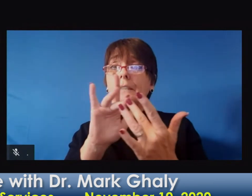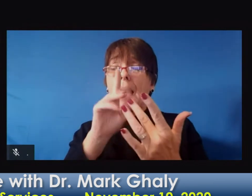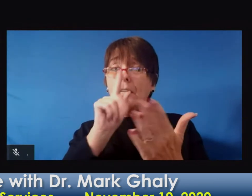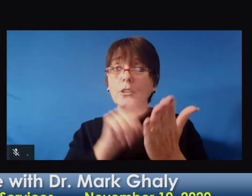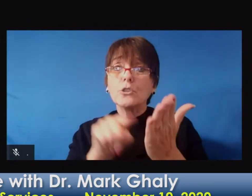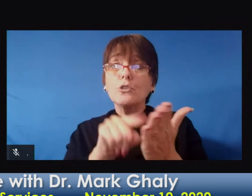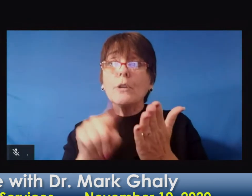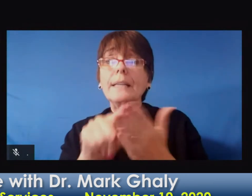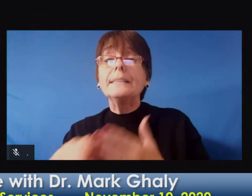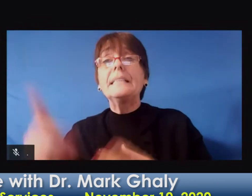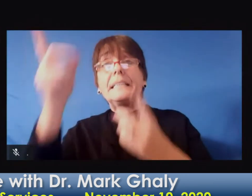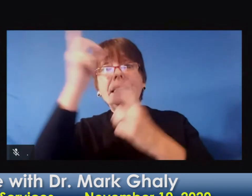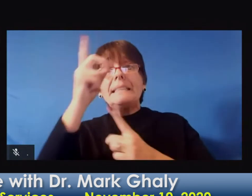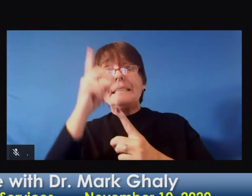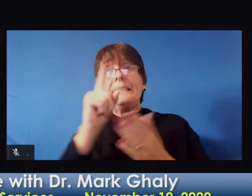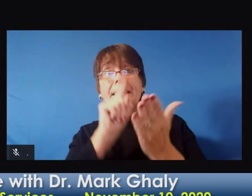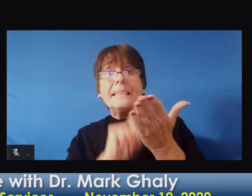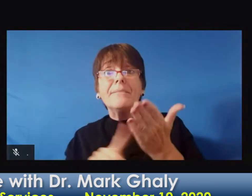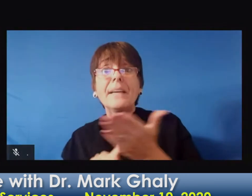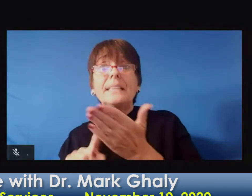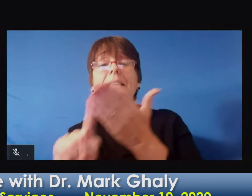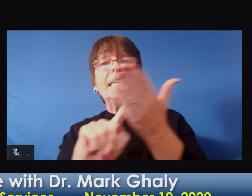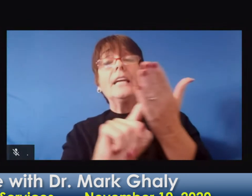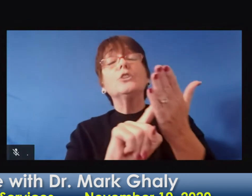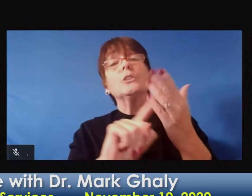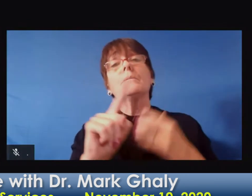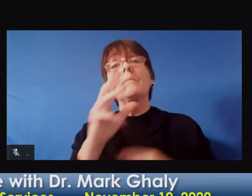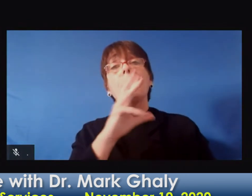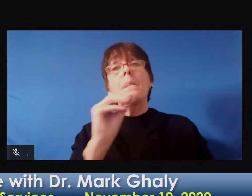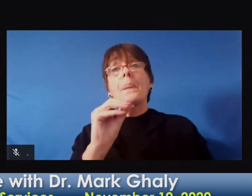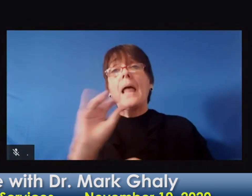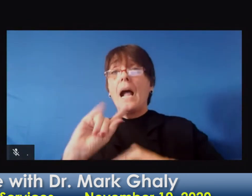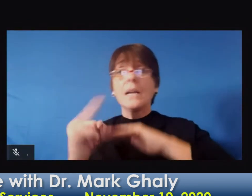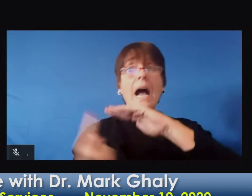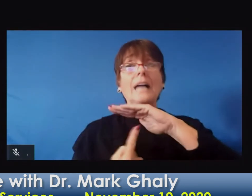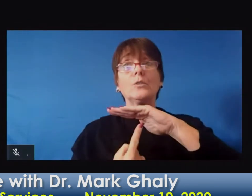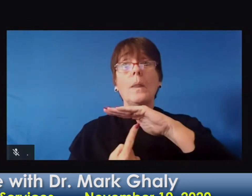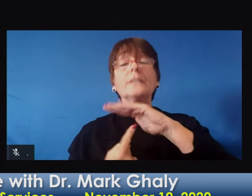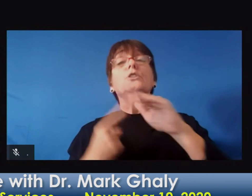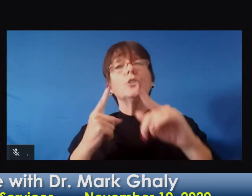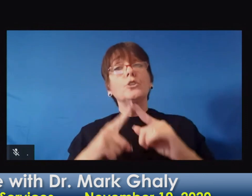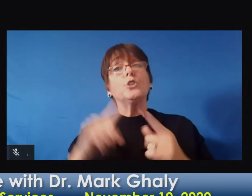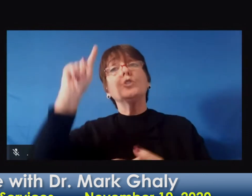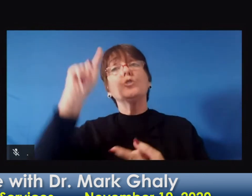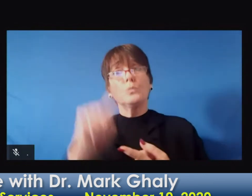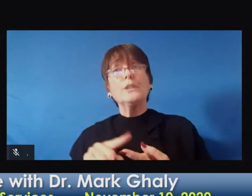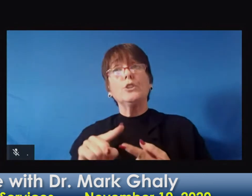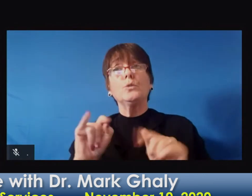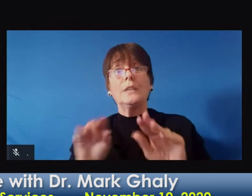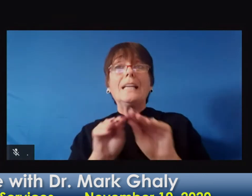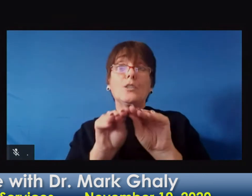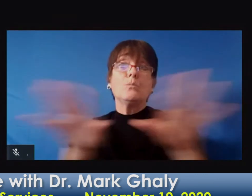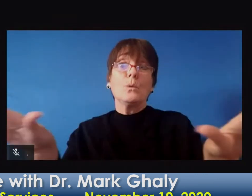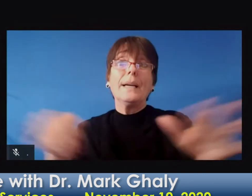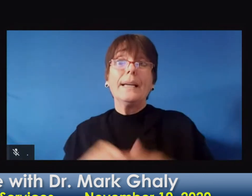disease investigation, and isolation in order to reduce transmission.